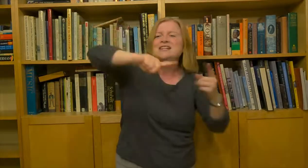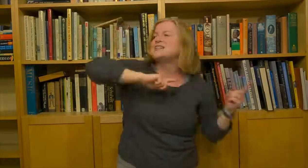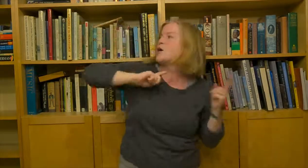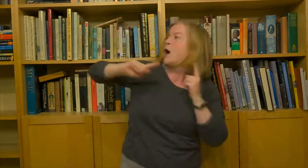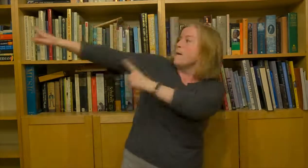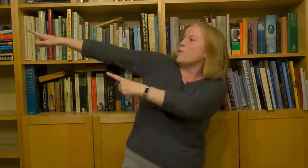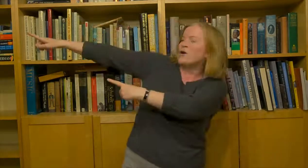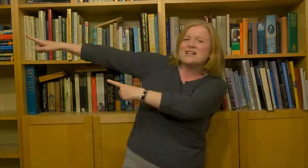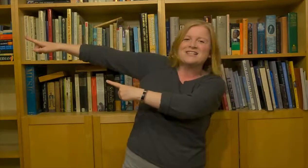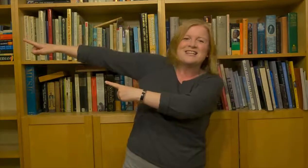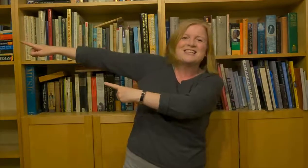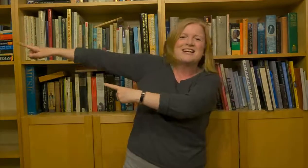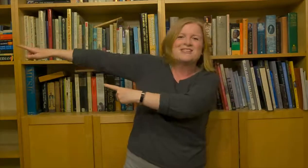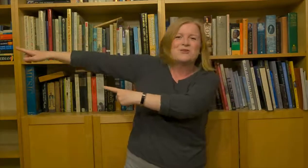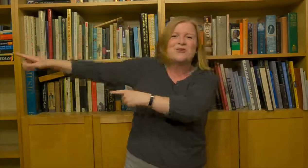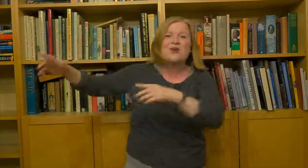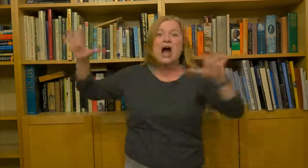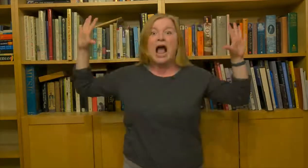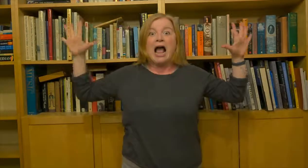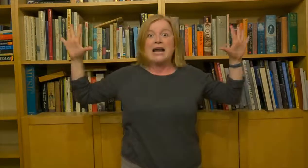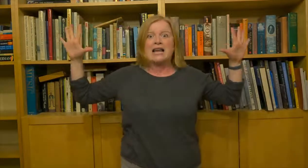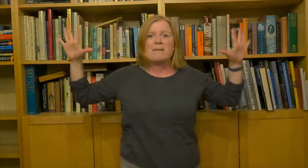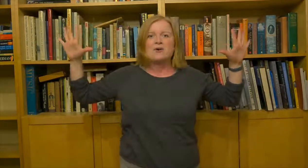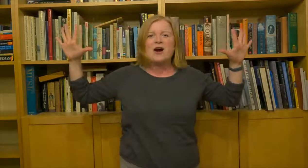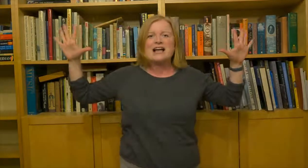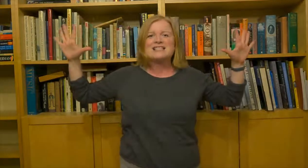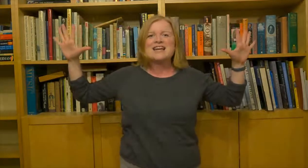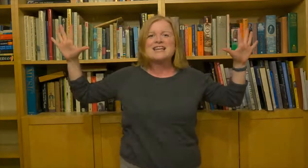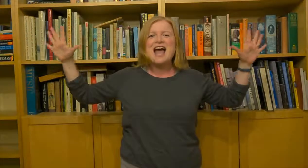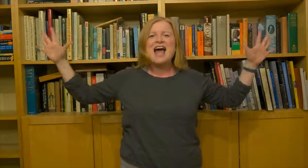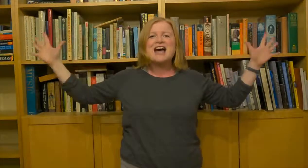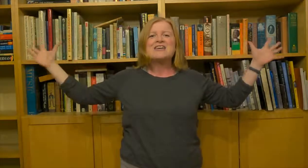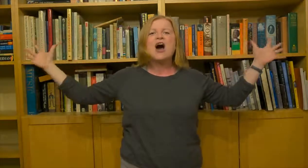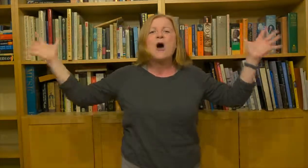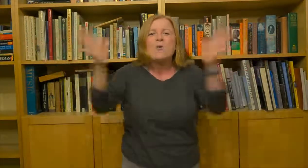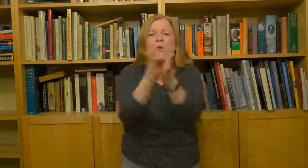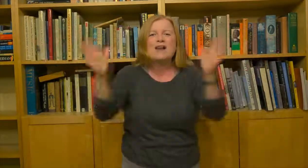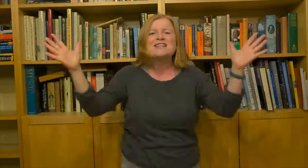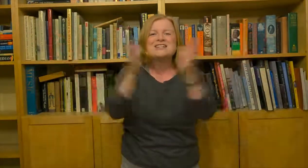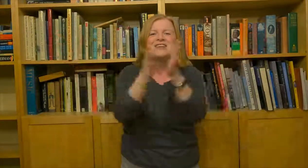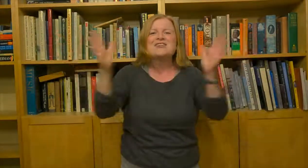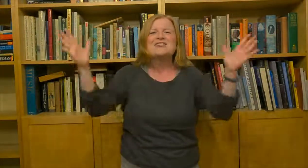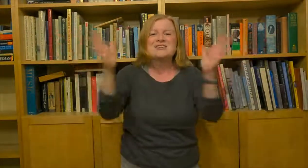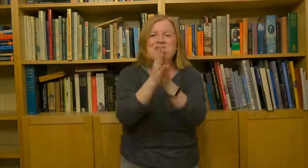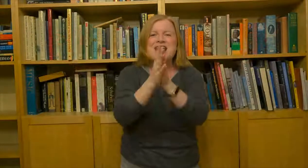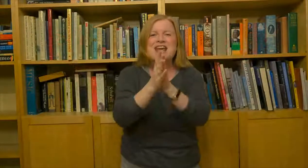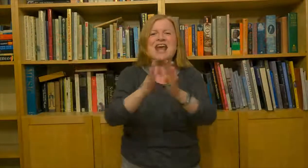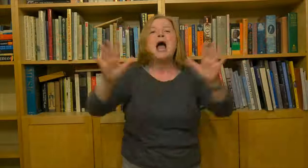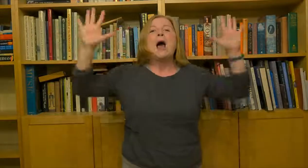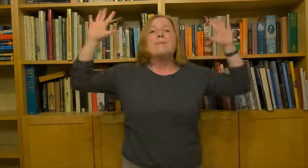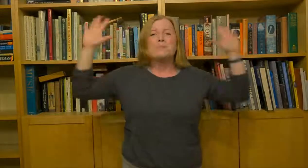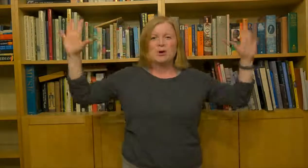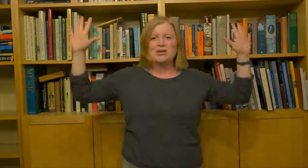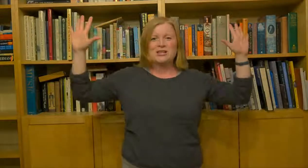window, point to the door. Clap your hands together, one, two, three. Put